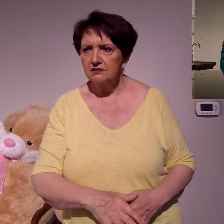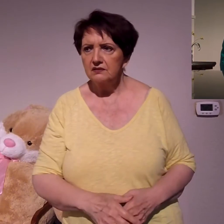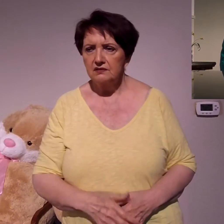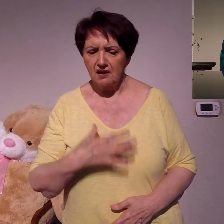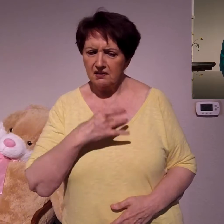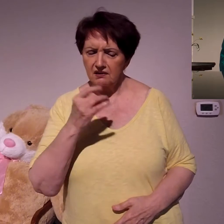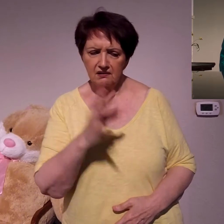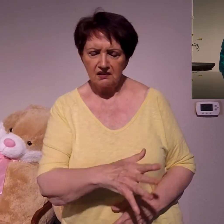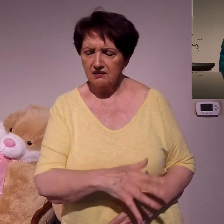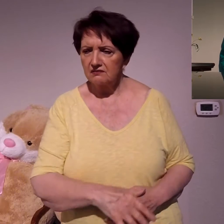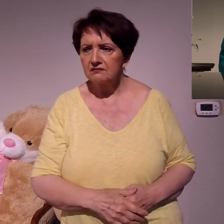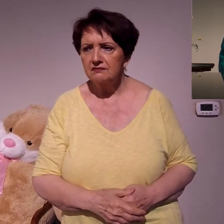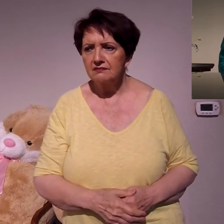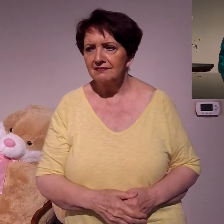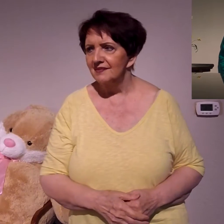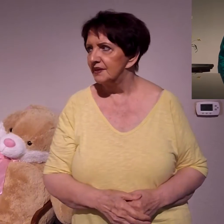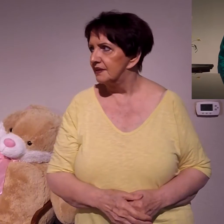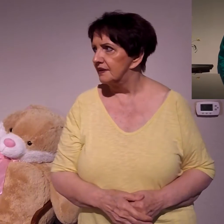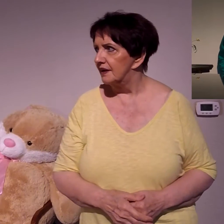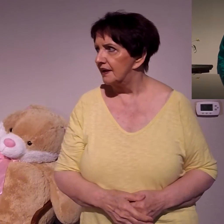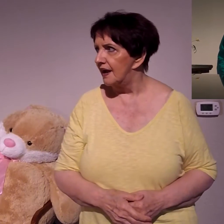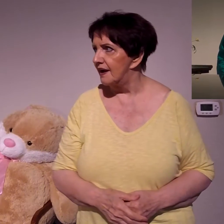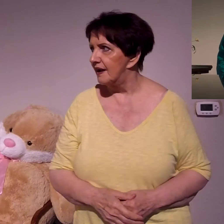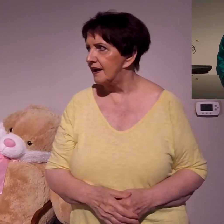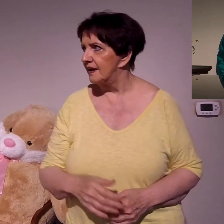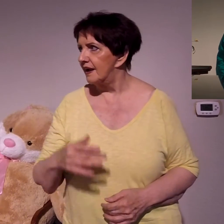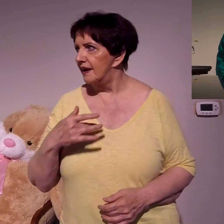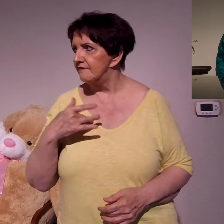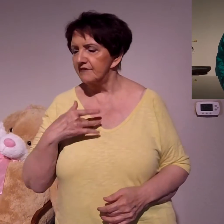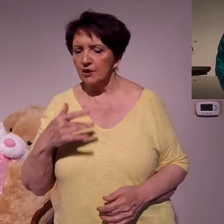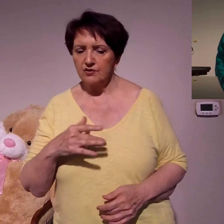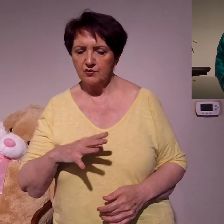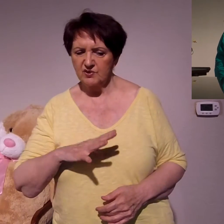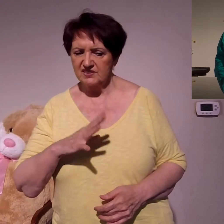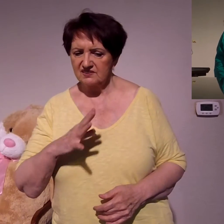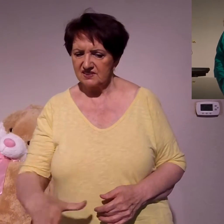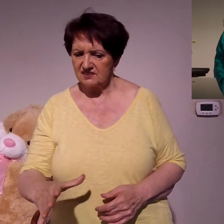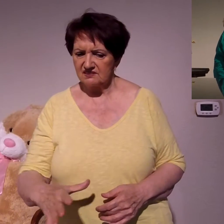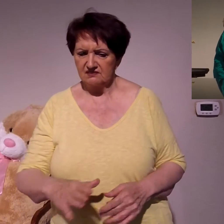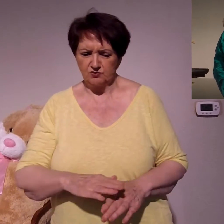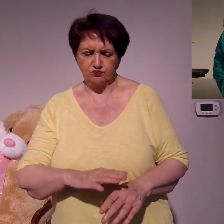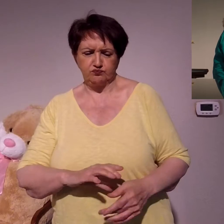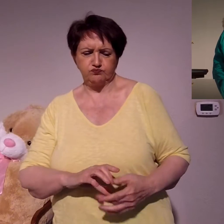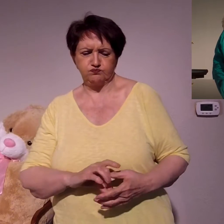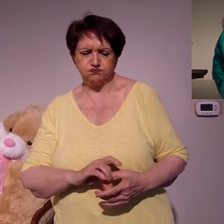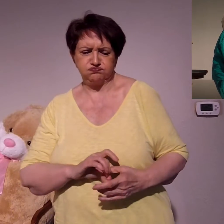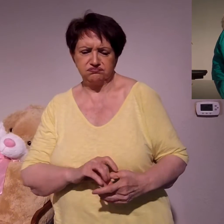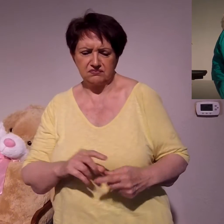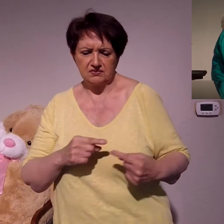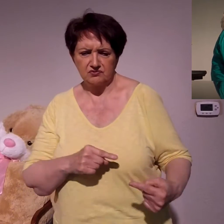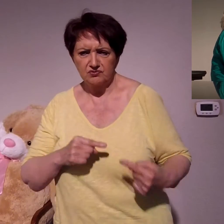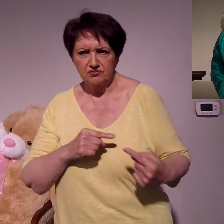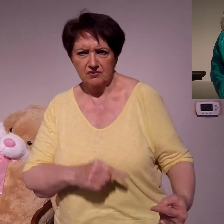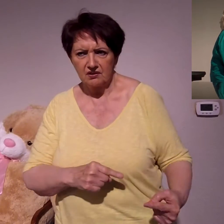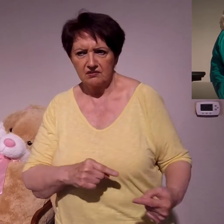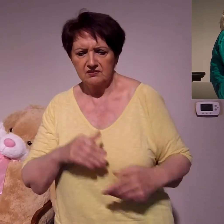And I didn't. I felt the resistance in me tremendously.